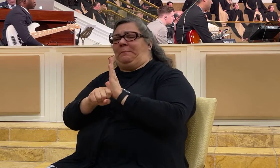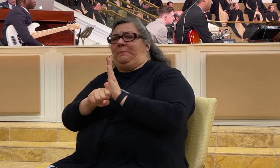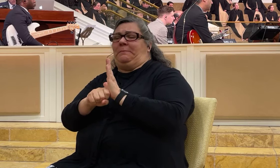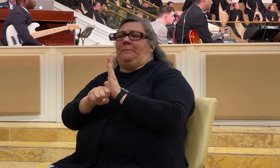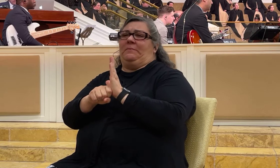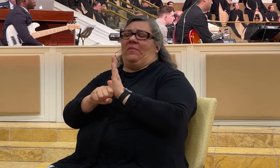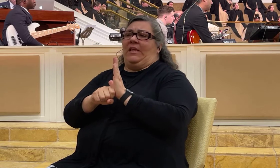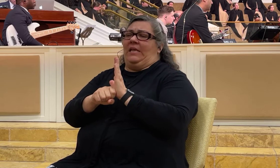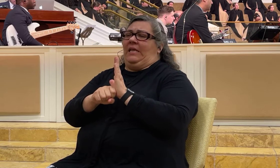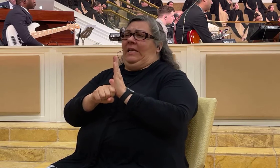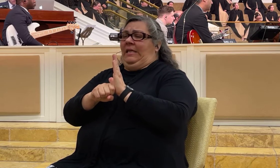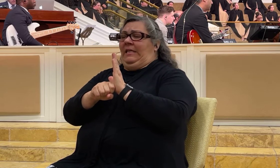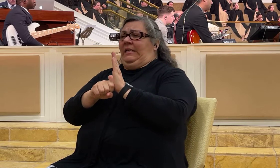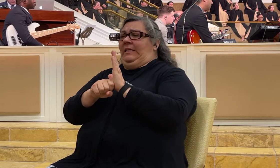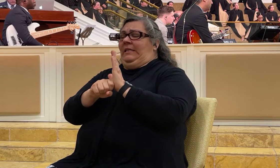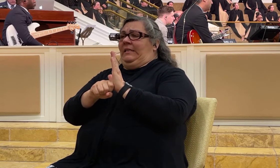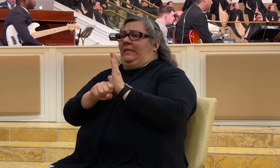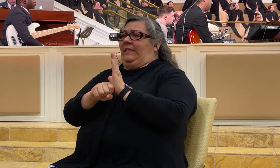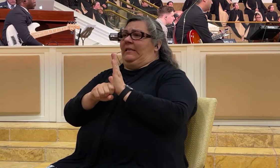in a